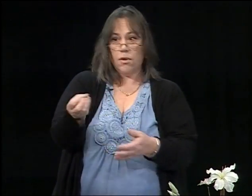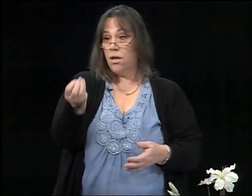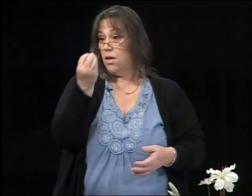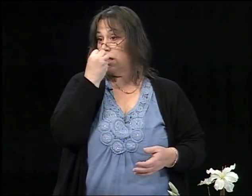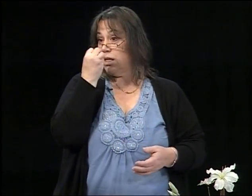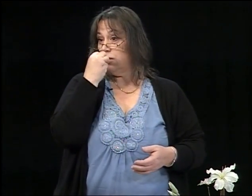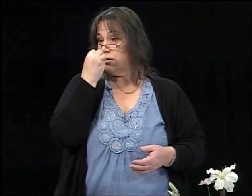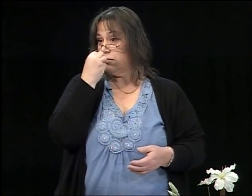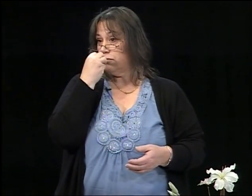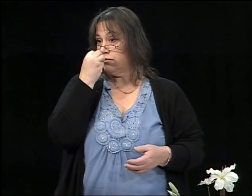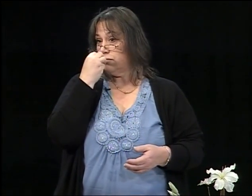Eat.